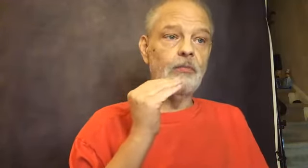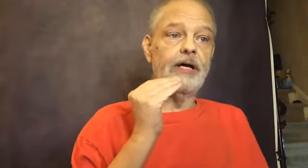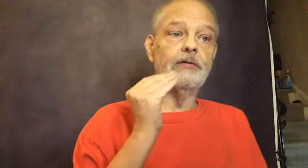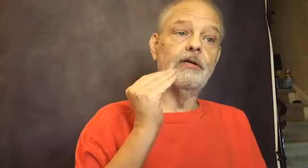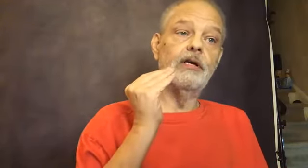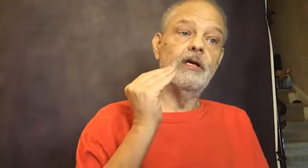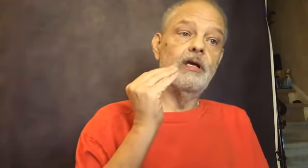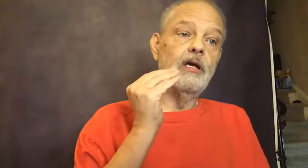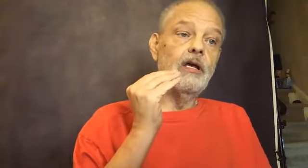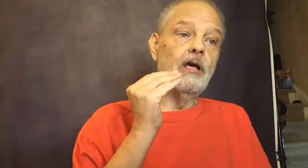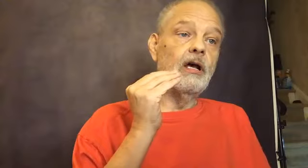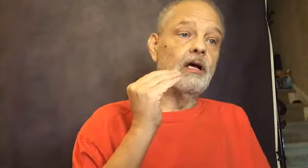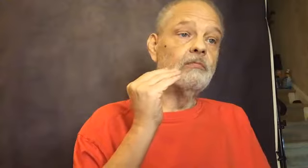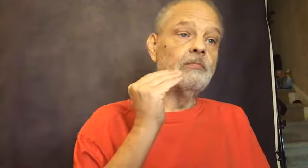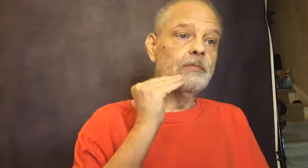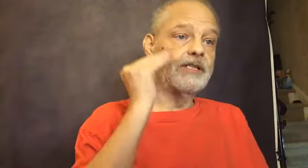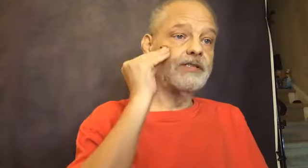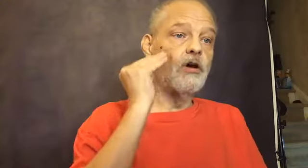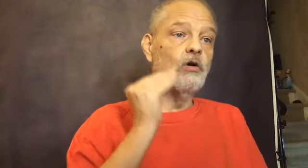compound. This is home.